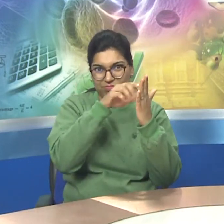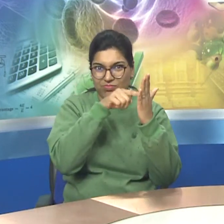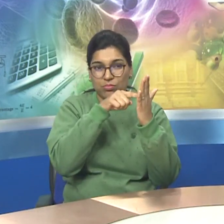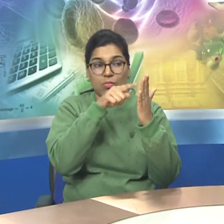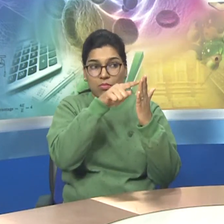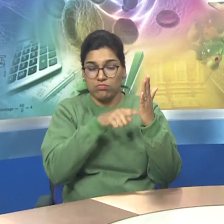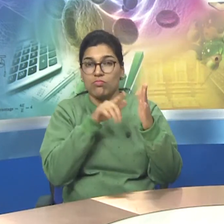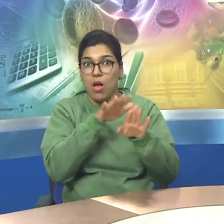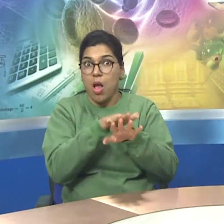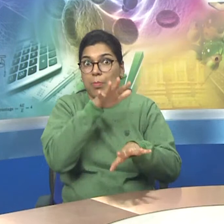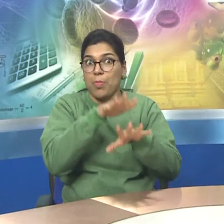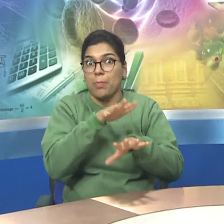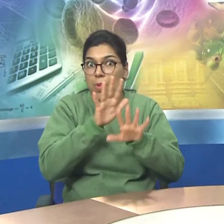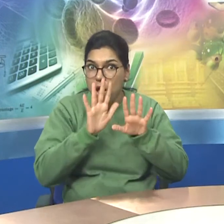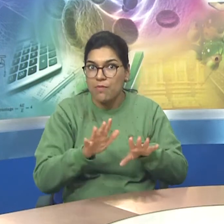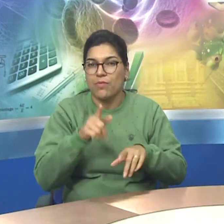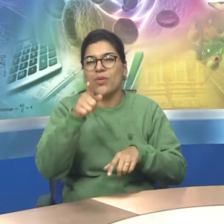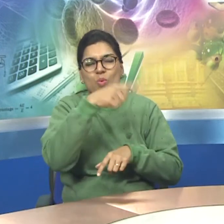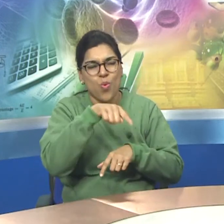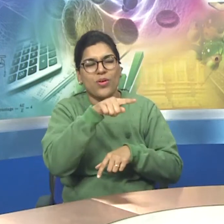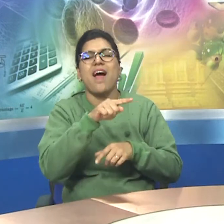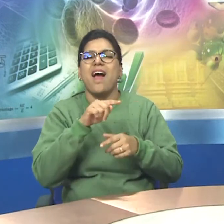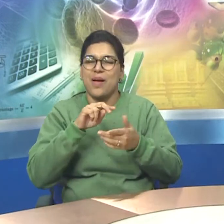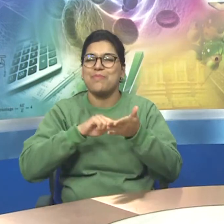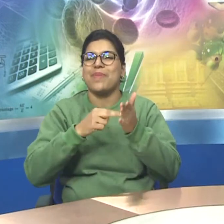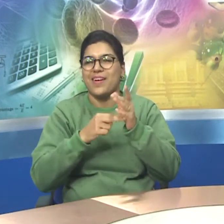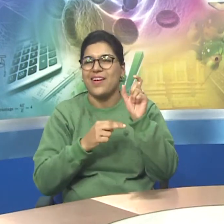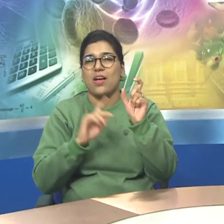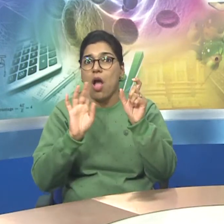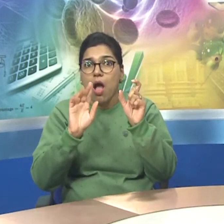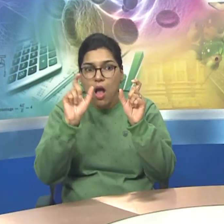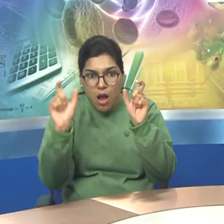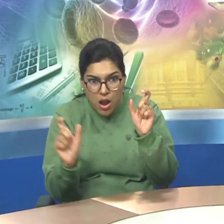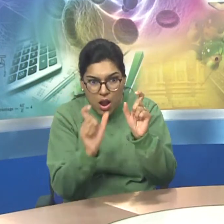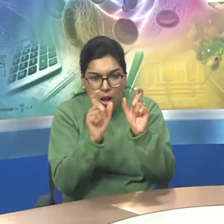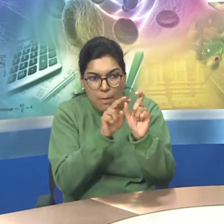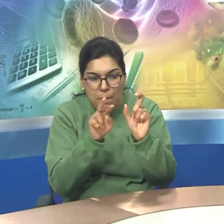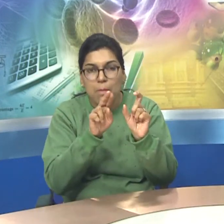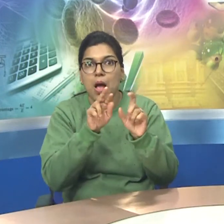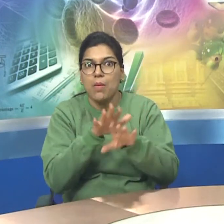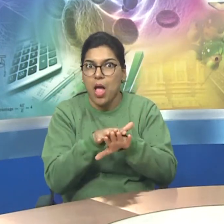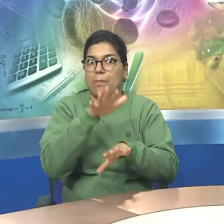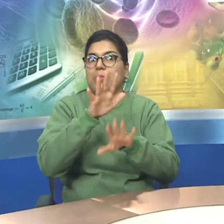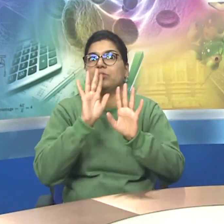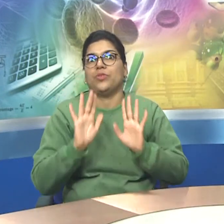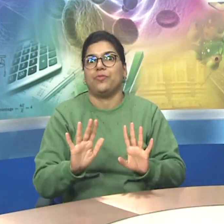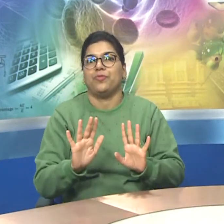Let me inform you that this poem has many concepts which are